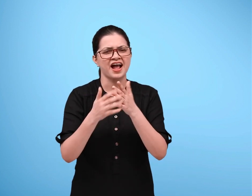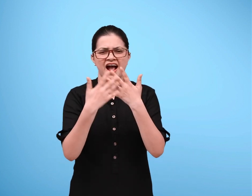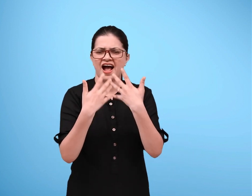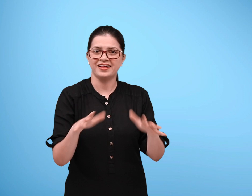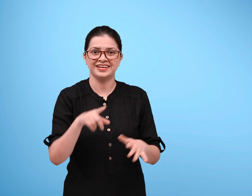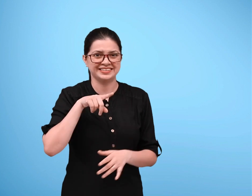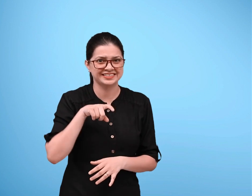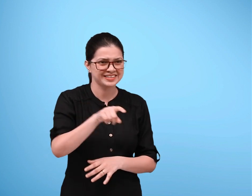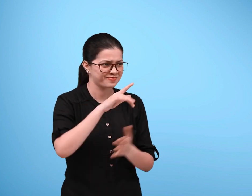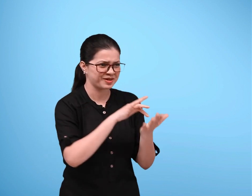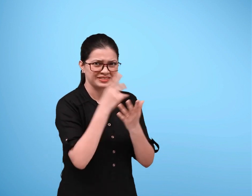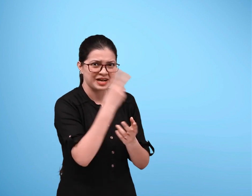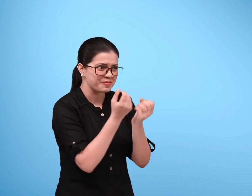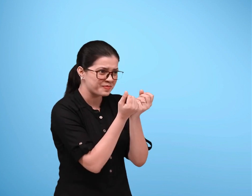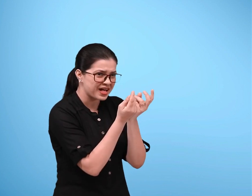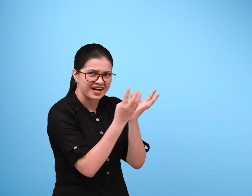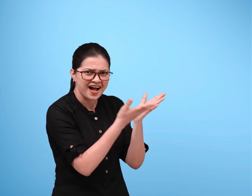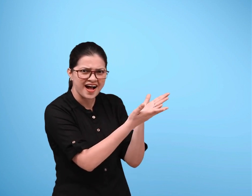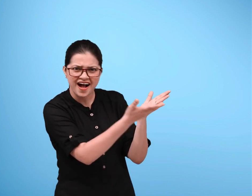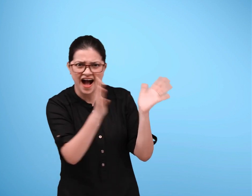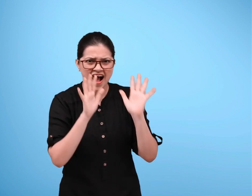Select a place where you find ants.